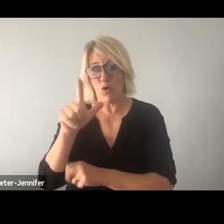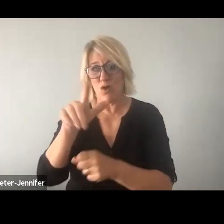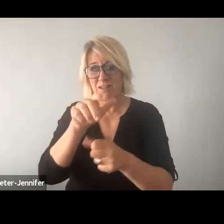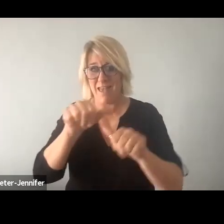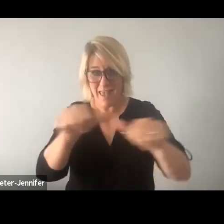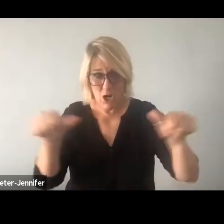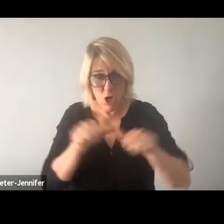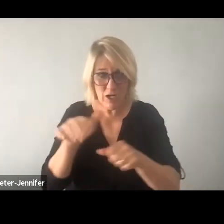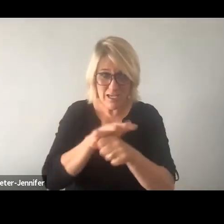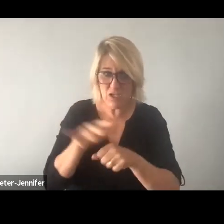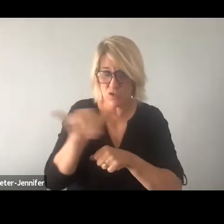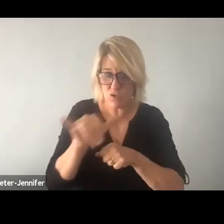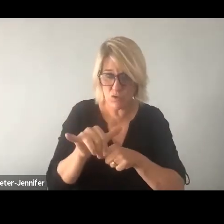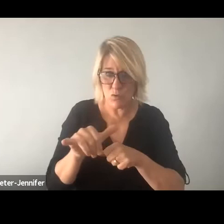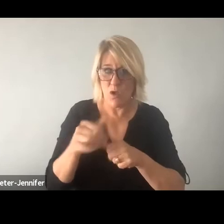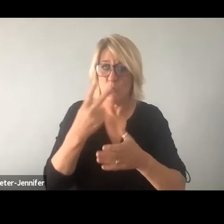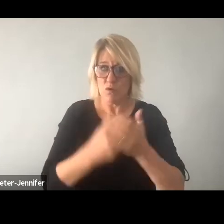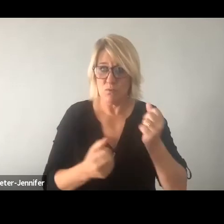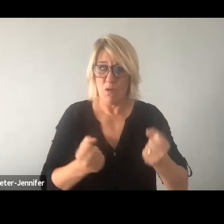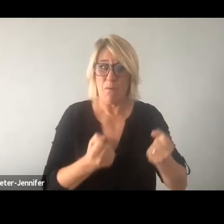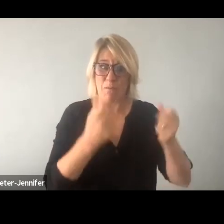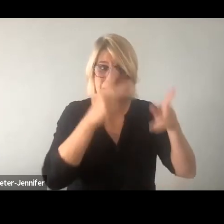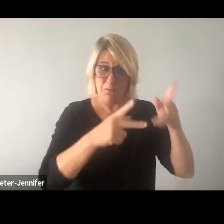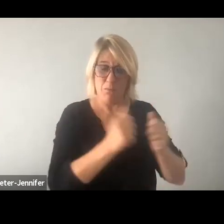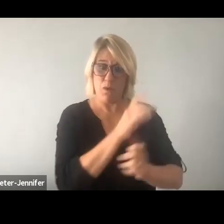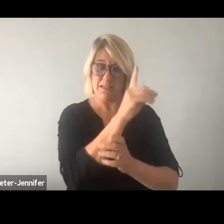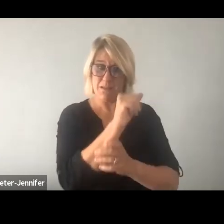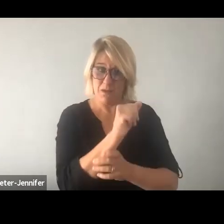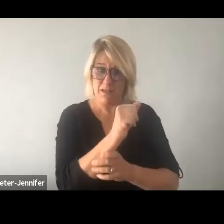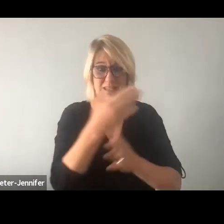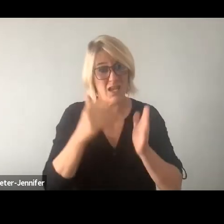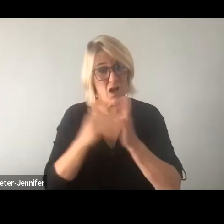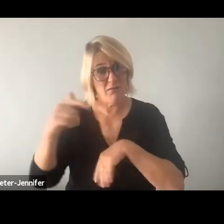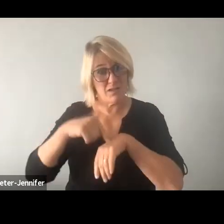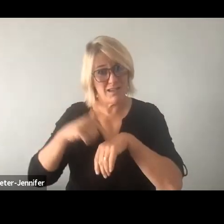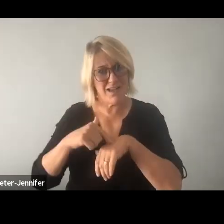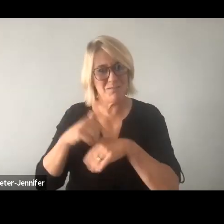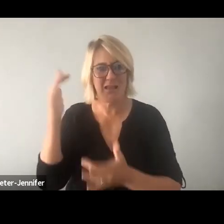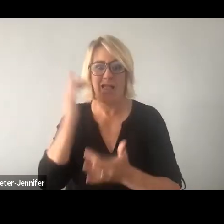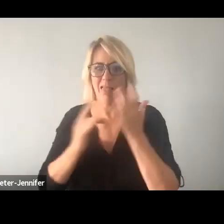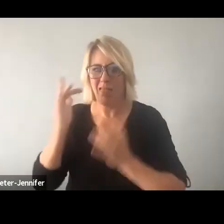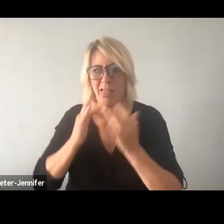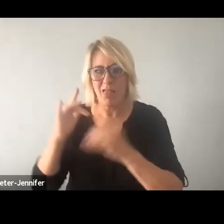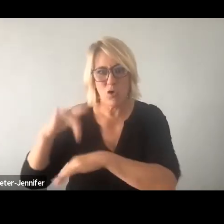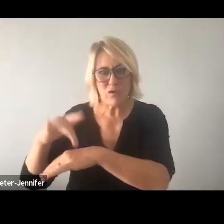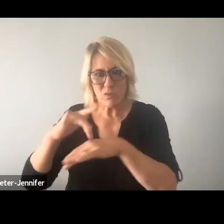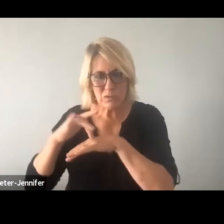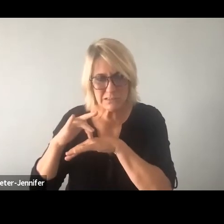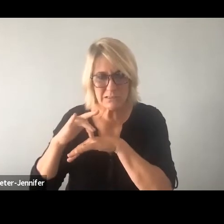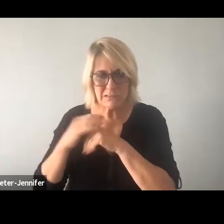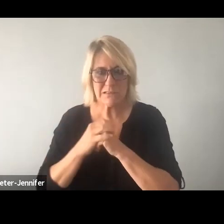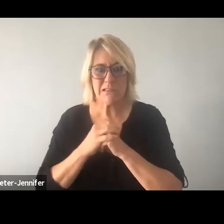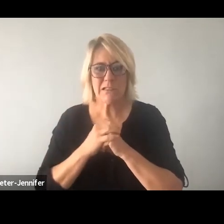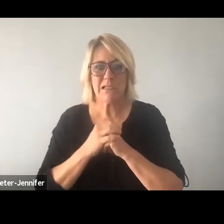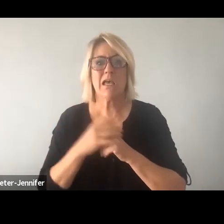a higher concentration of people with disabilities and oftentimes less resources. The stock of